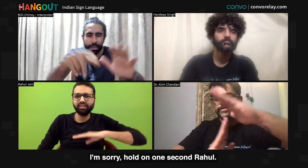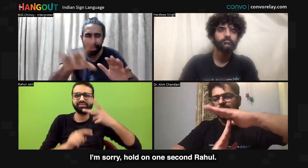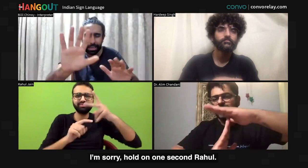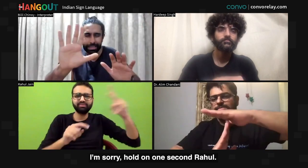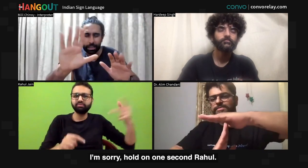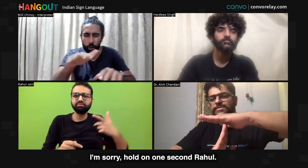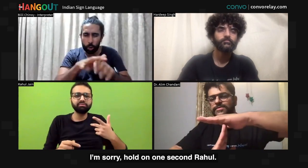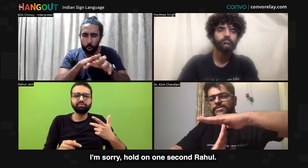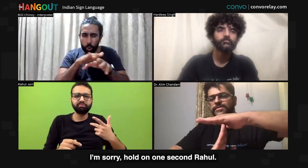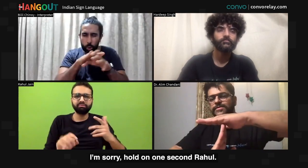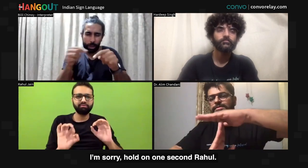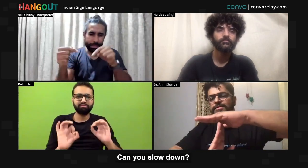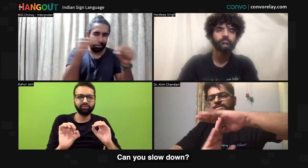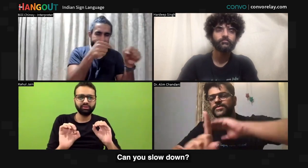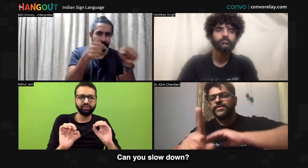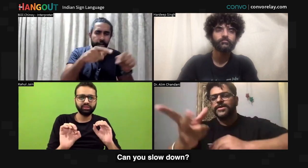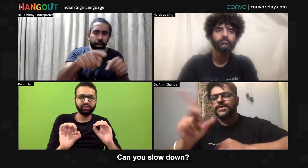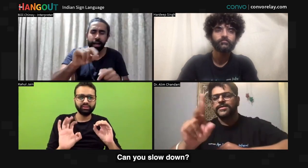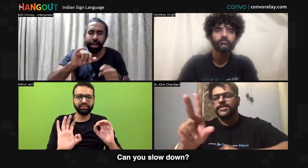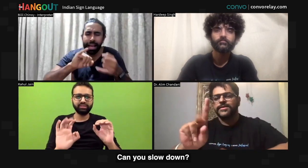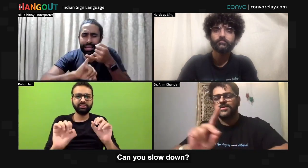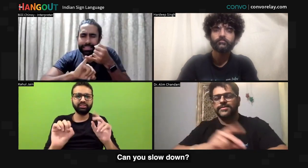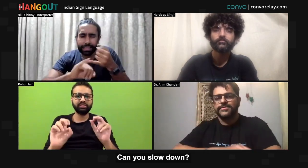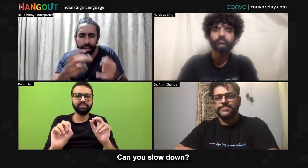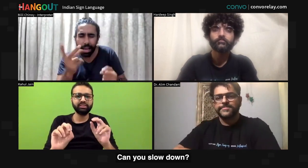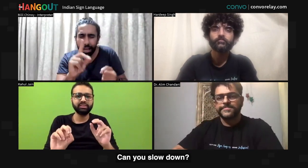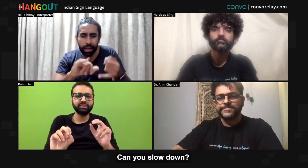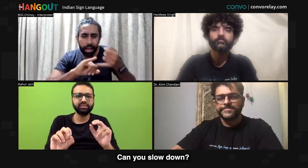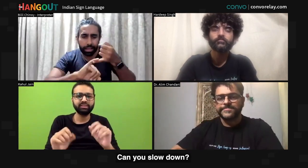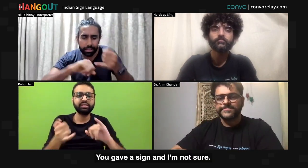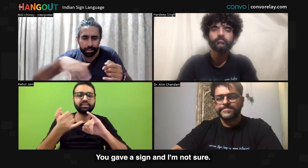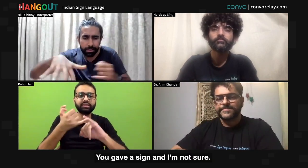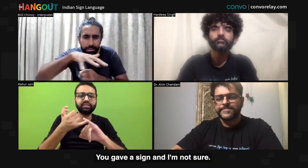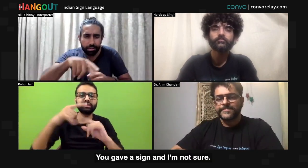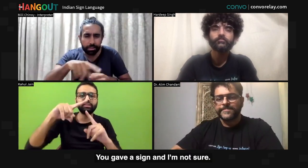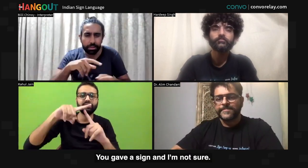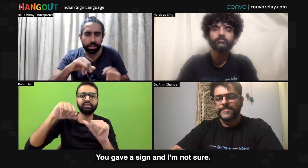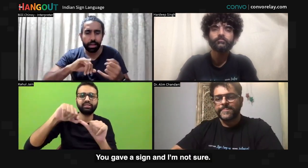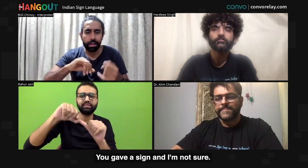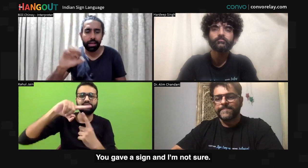one second, Raul. Can you slow down? You gave a sign, and I'm not sure.